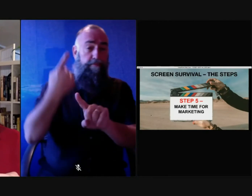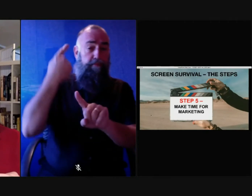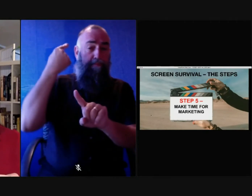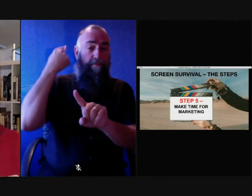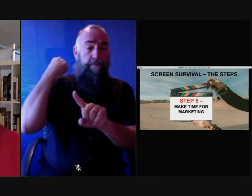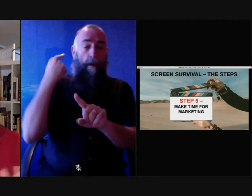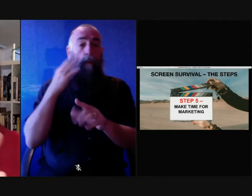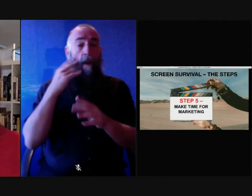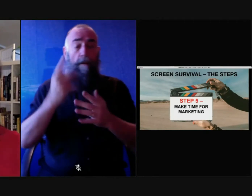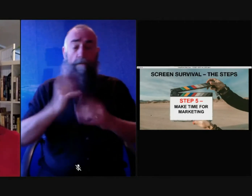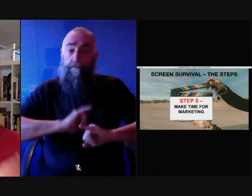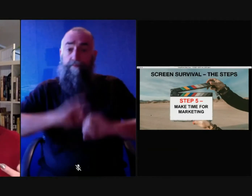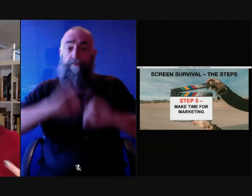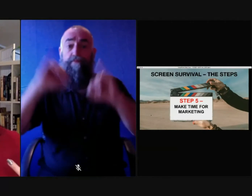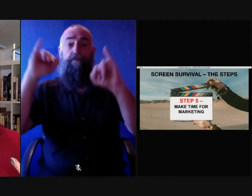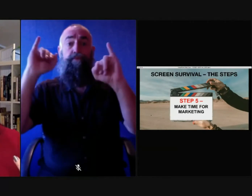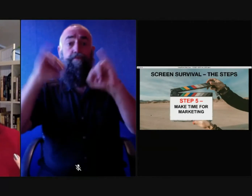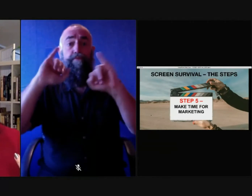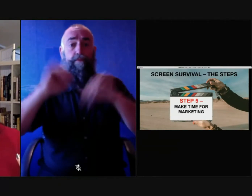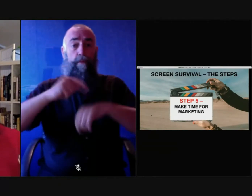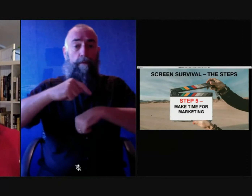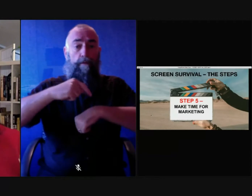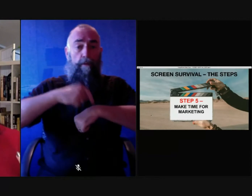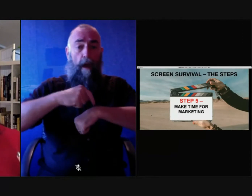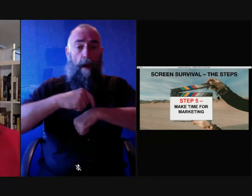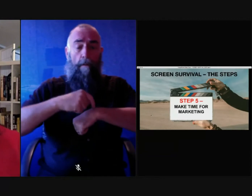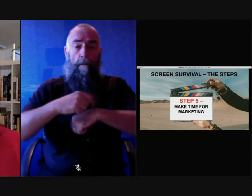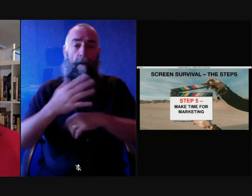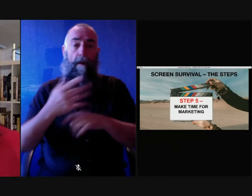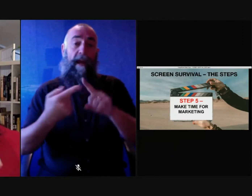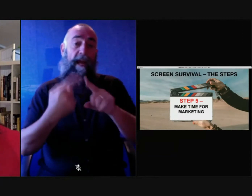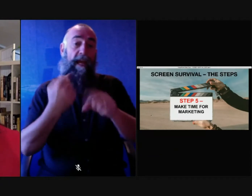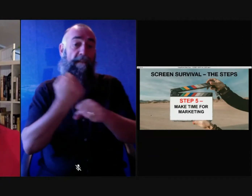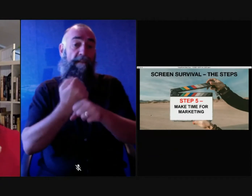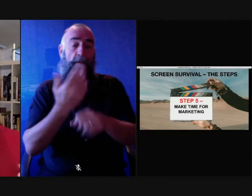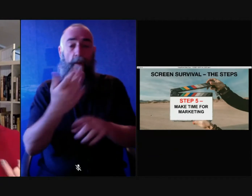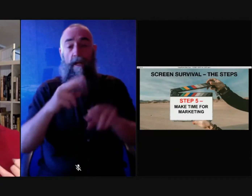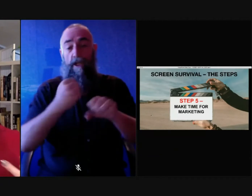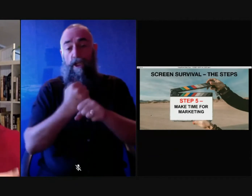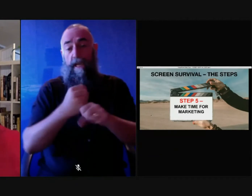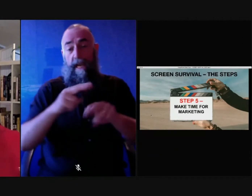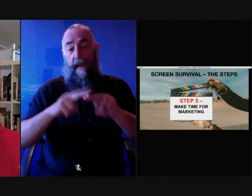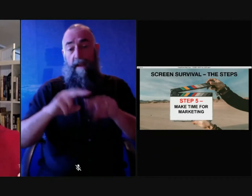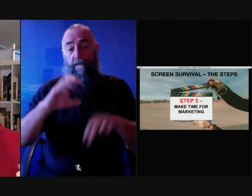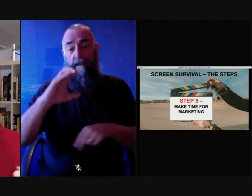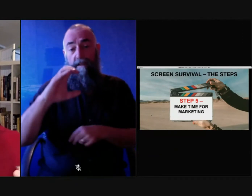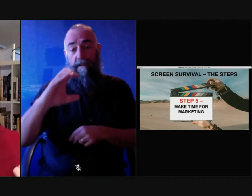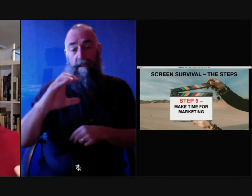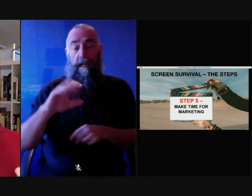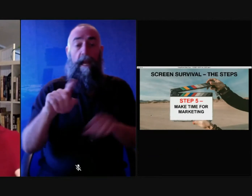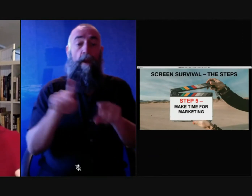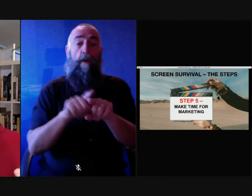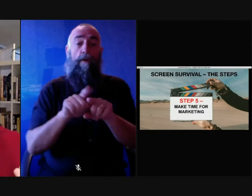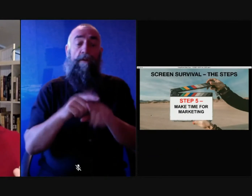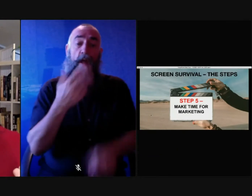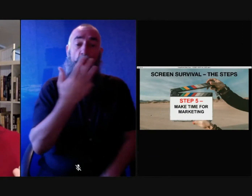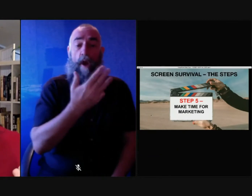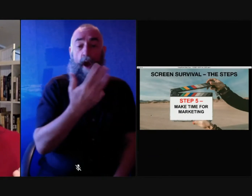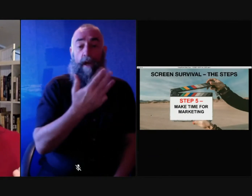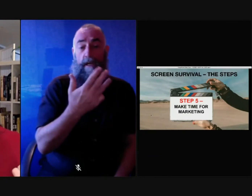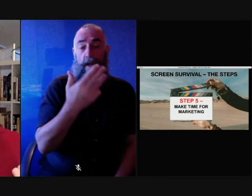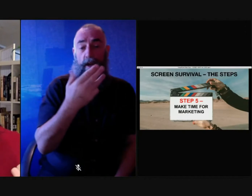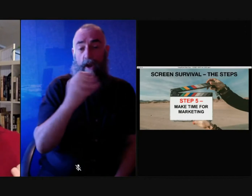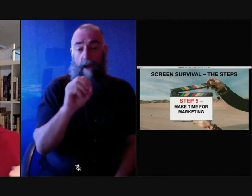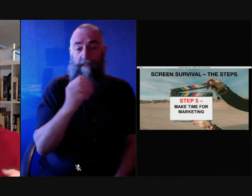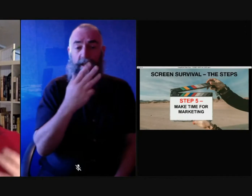crisis, like the GFC and like the recession from the early 90s, both of which I